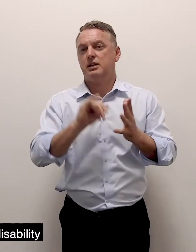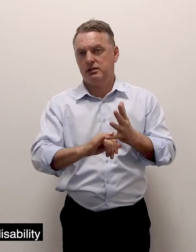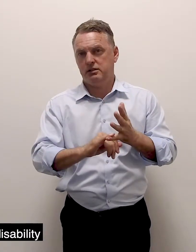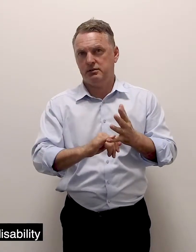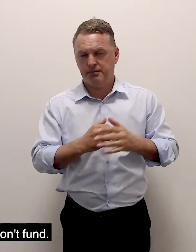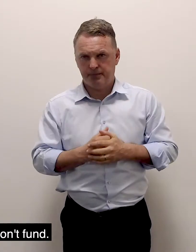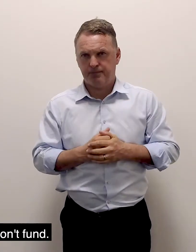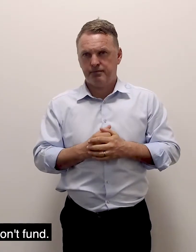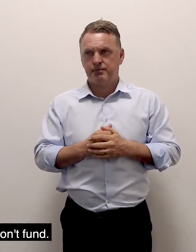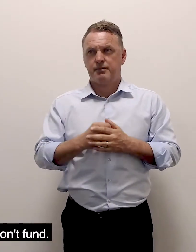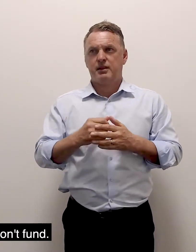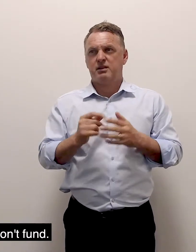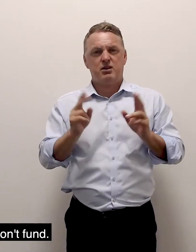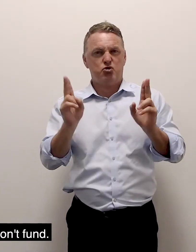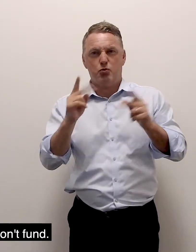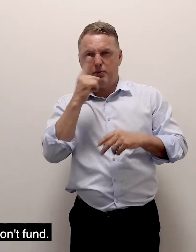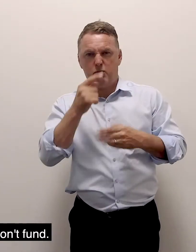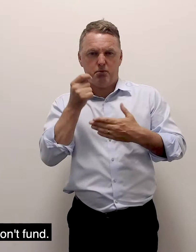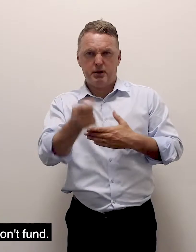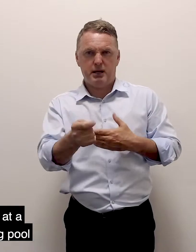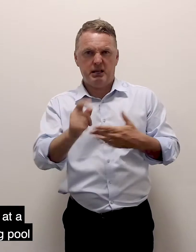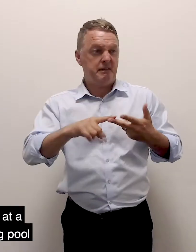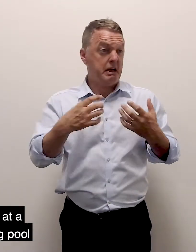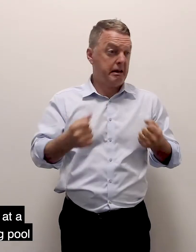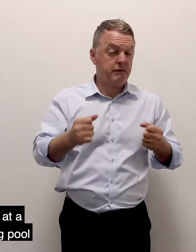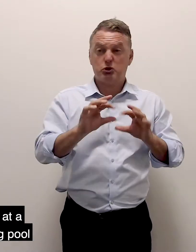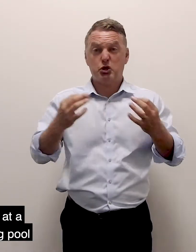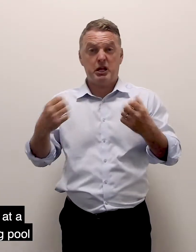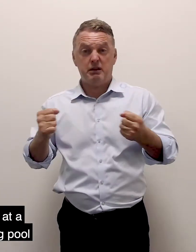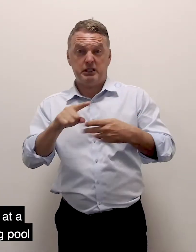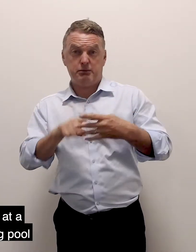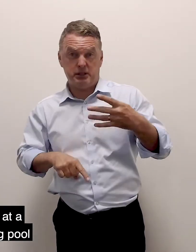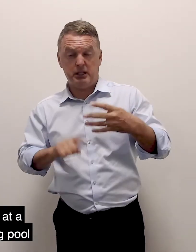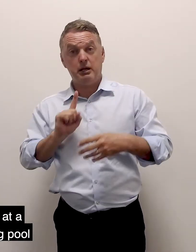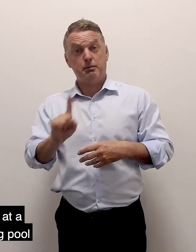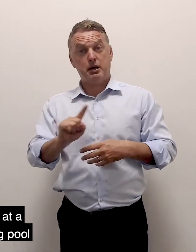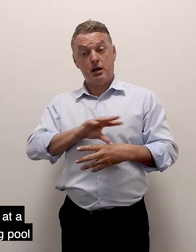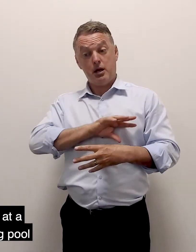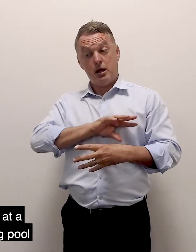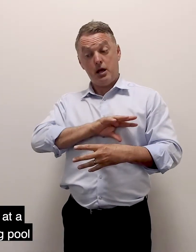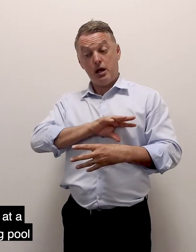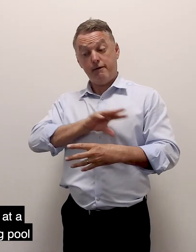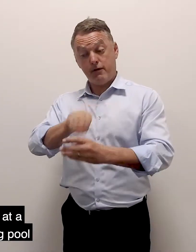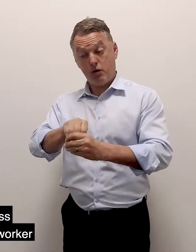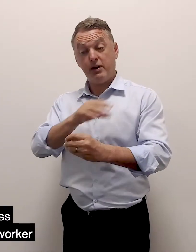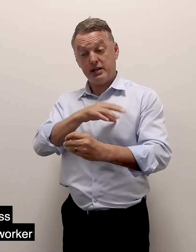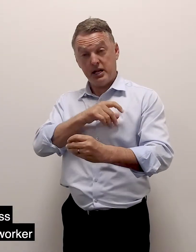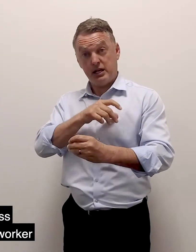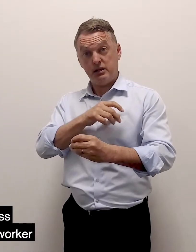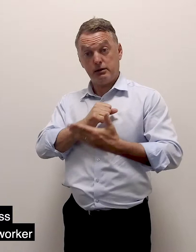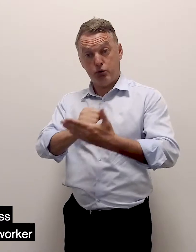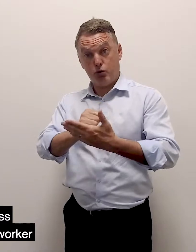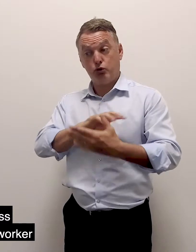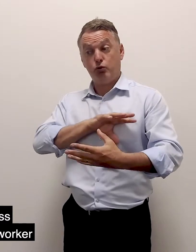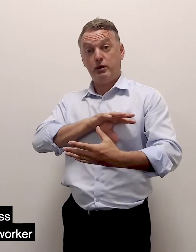disability, like those, the NDIS won't fund. But to participate at a gym or a swimming pool or